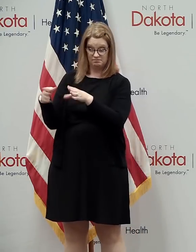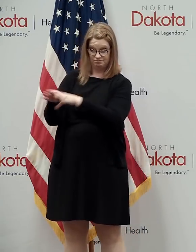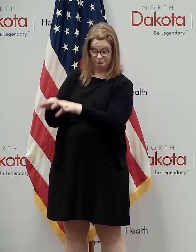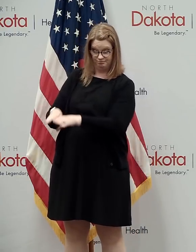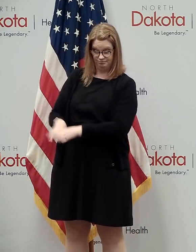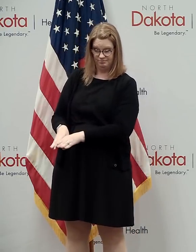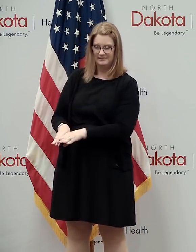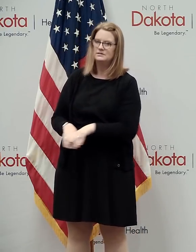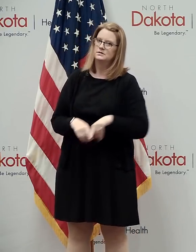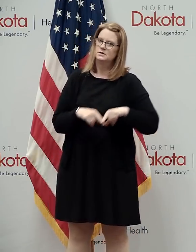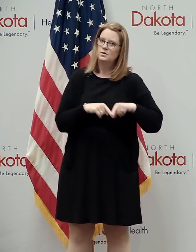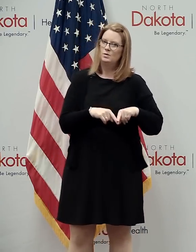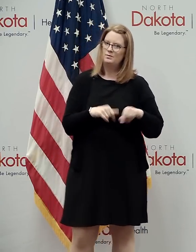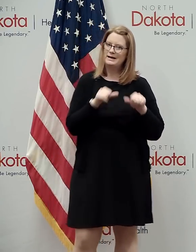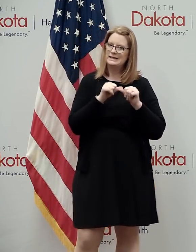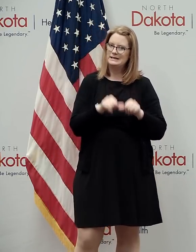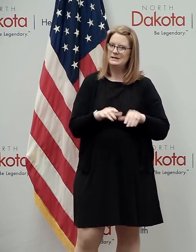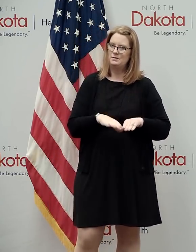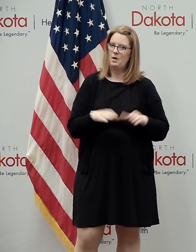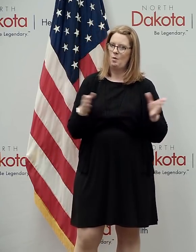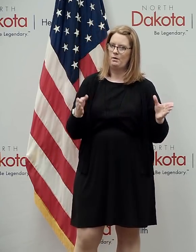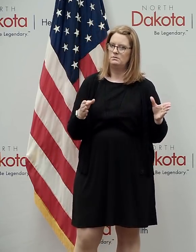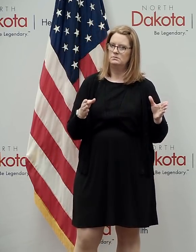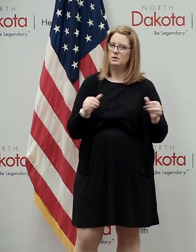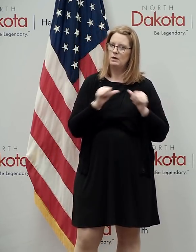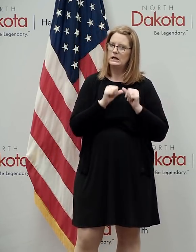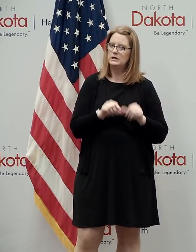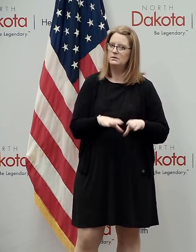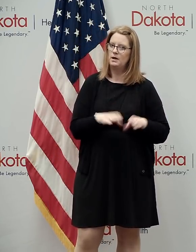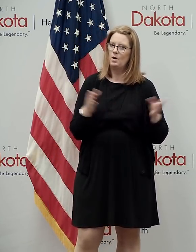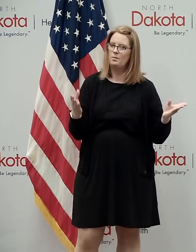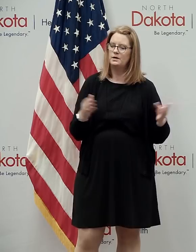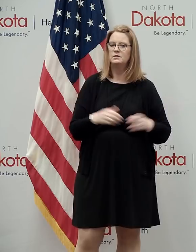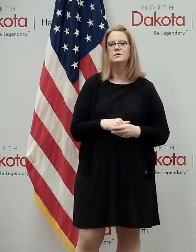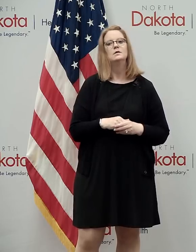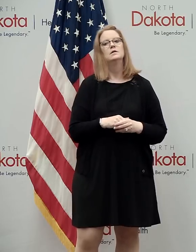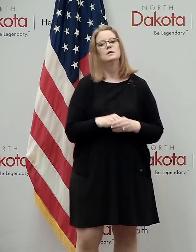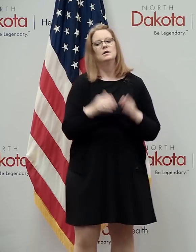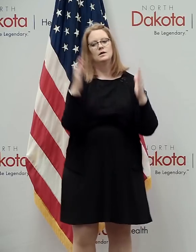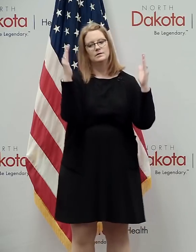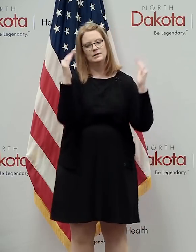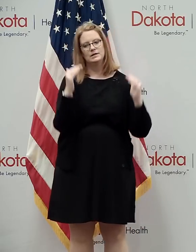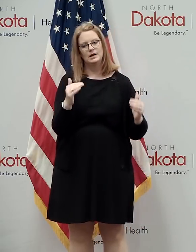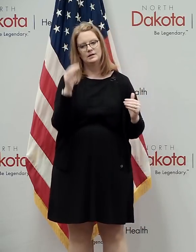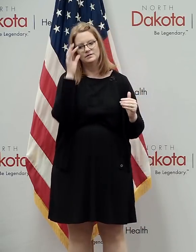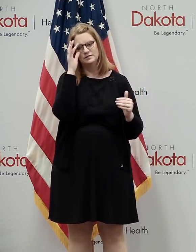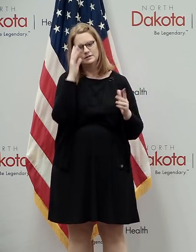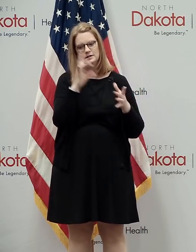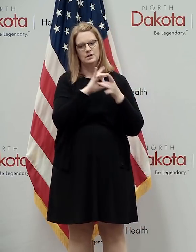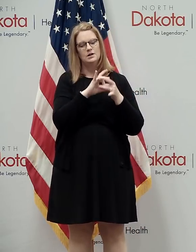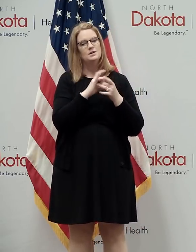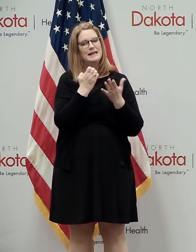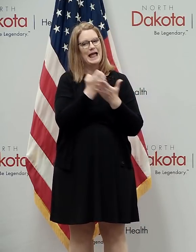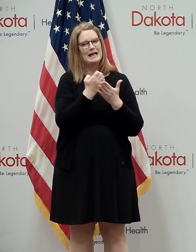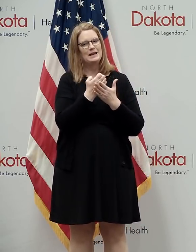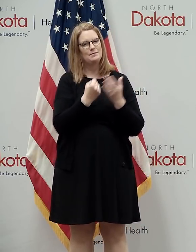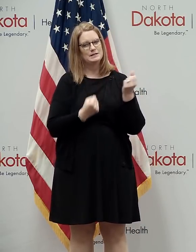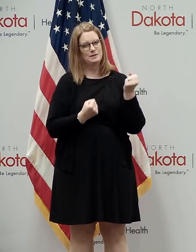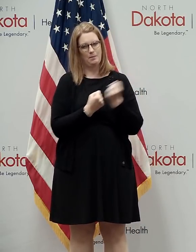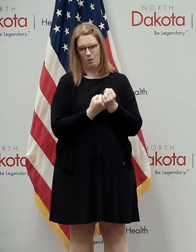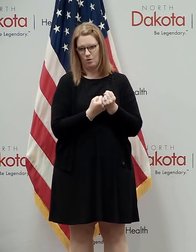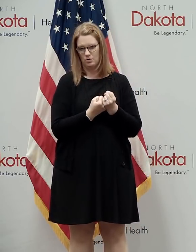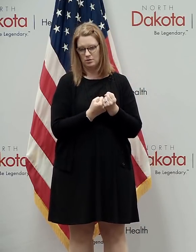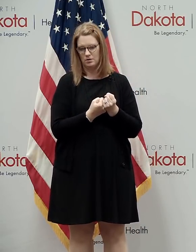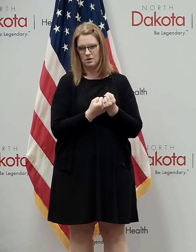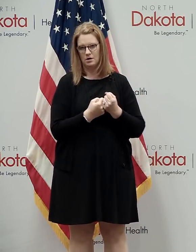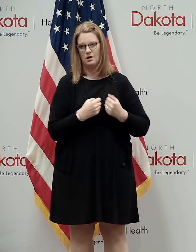one that keeps opening up. We can do that working together. Next up, and the topic is about economic support. We've